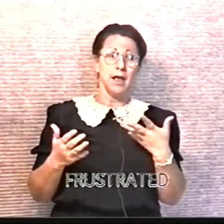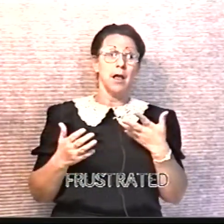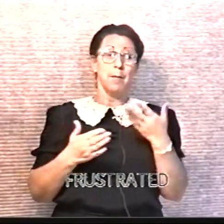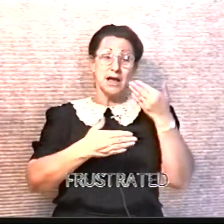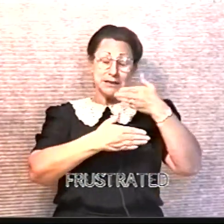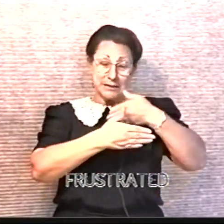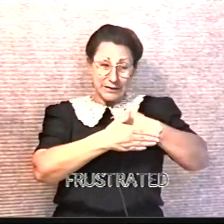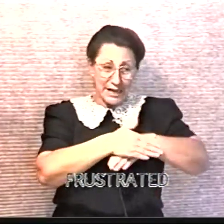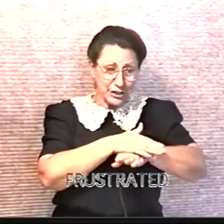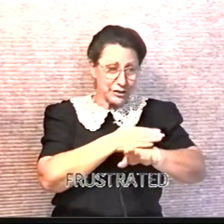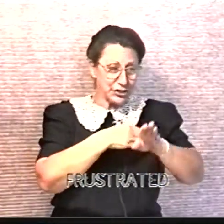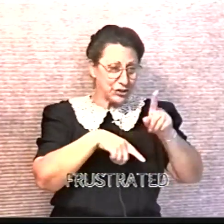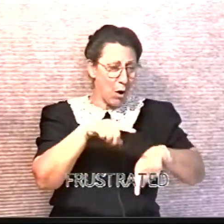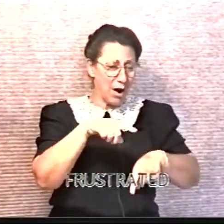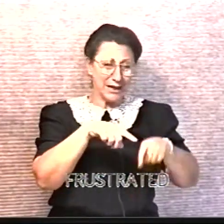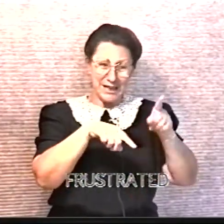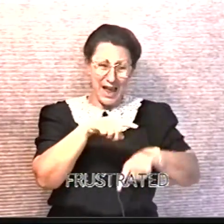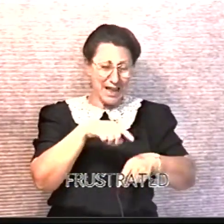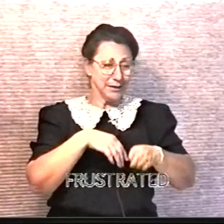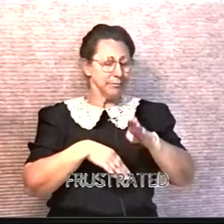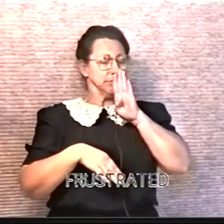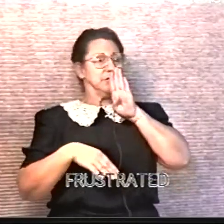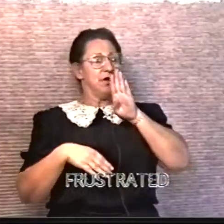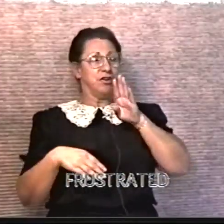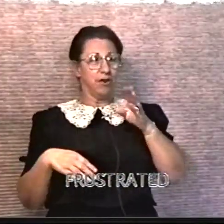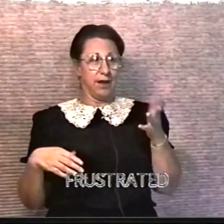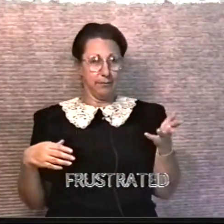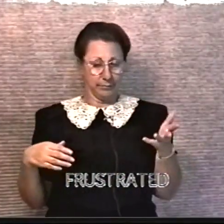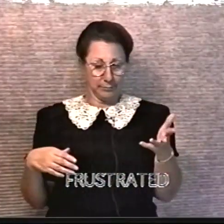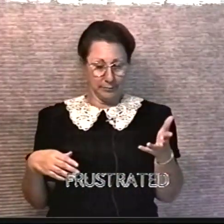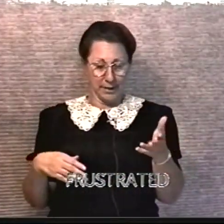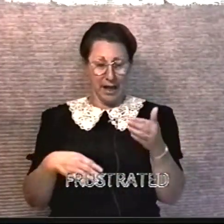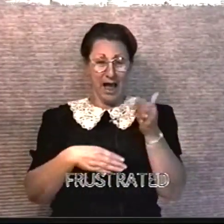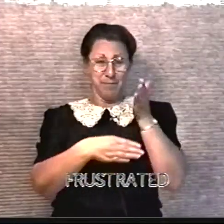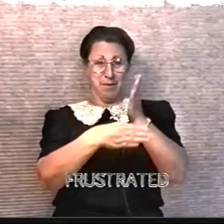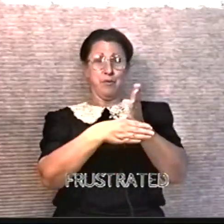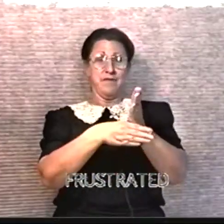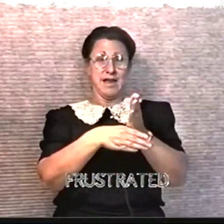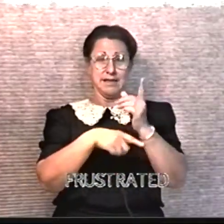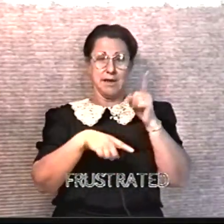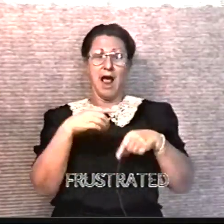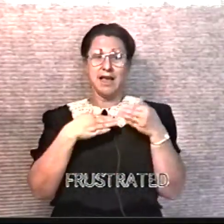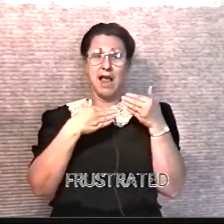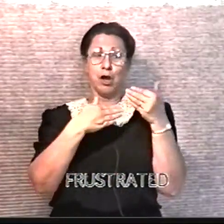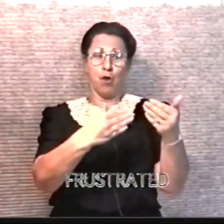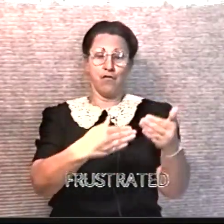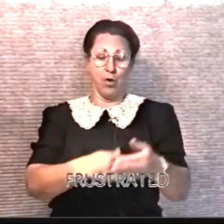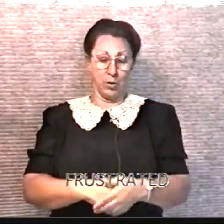But into the store, can't. Frustrate. I've been prevented. I can't go forward.